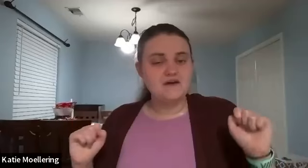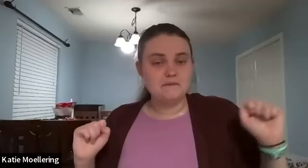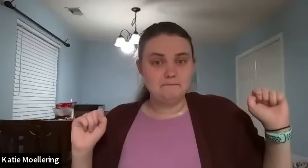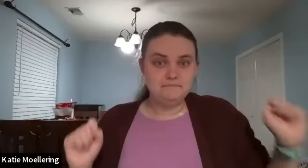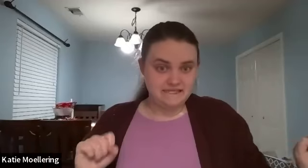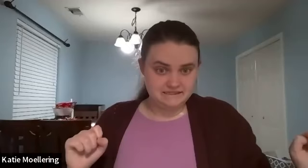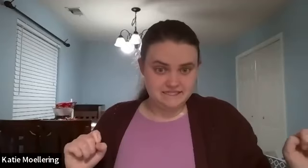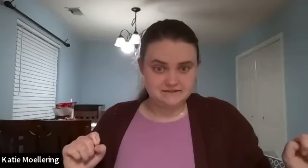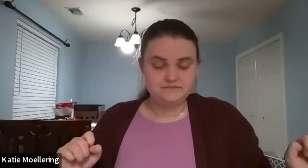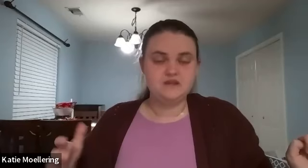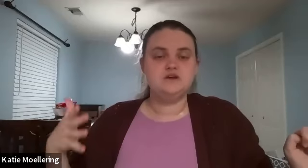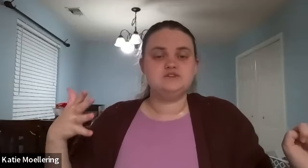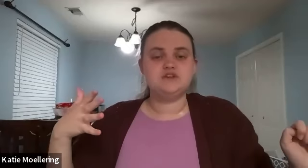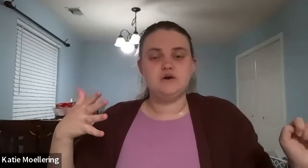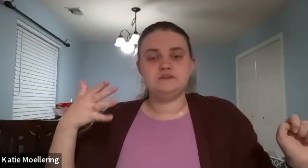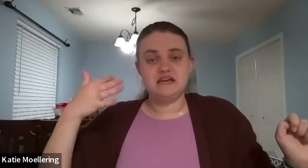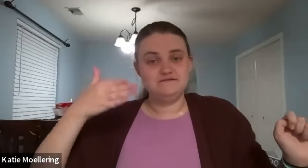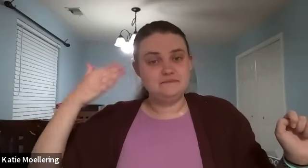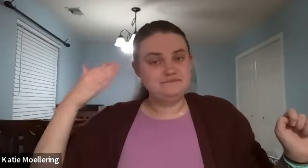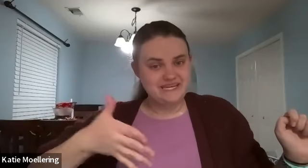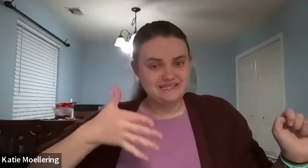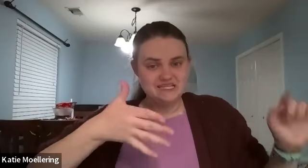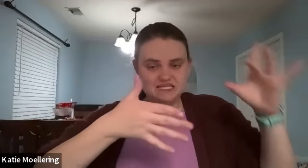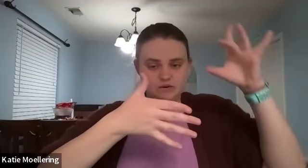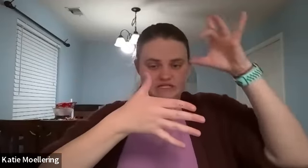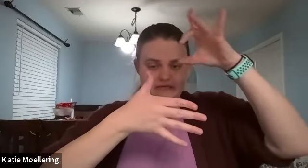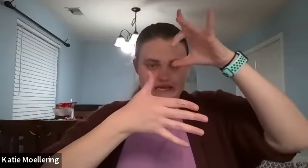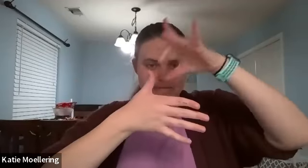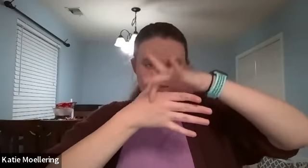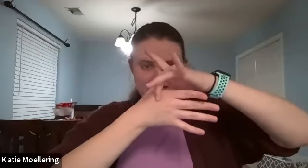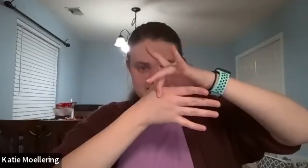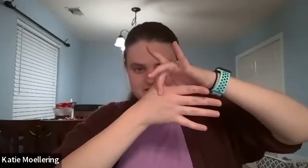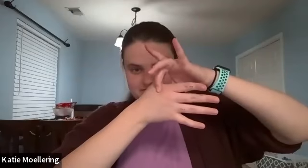have meat. So the sign for meat is going to be meat.